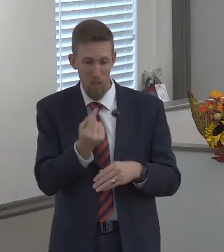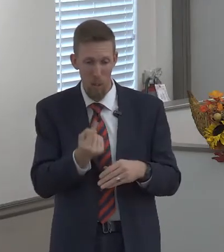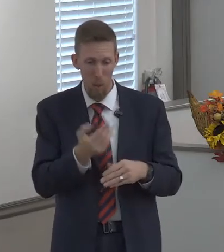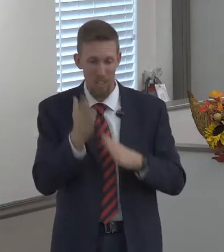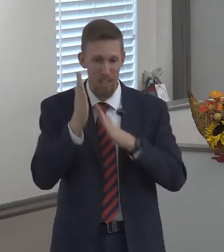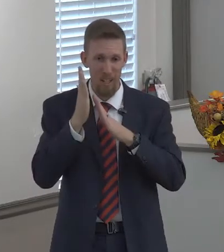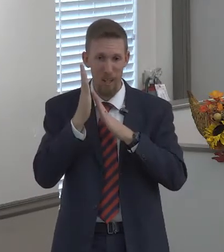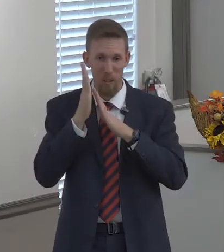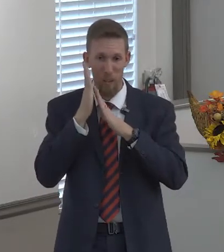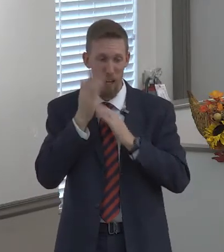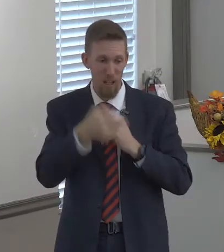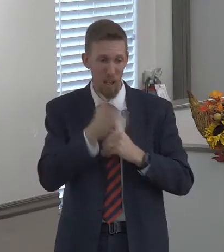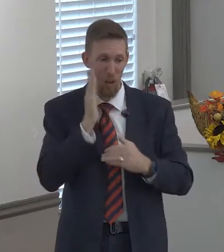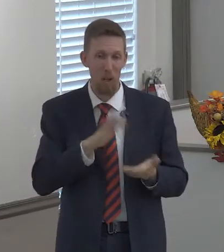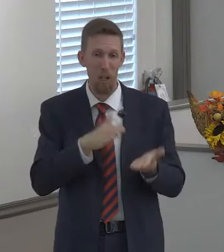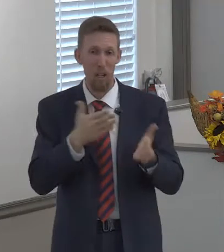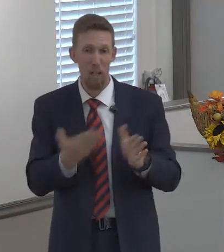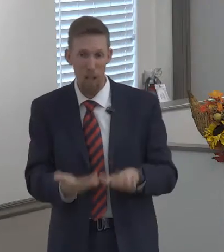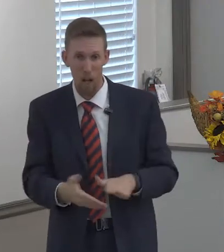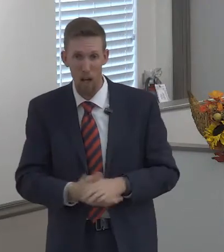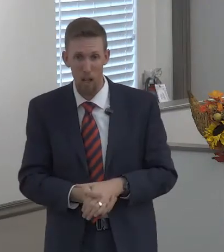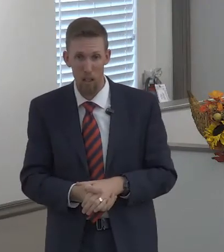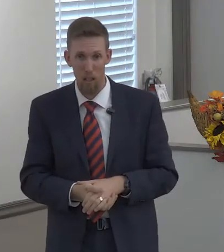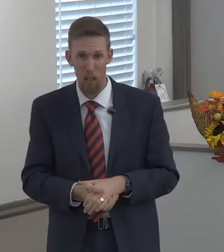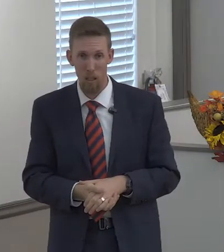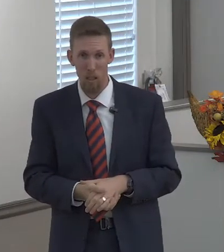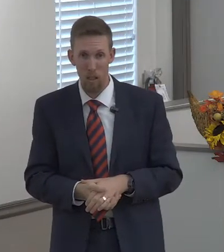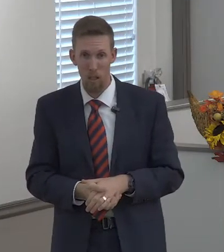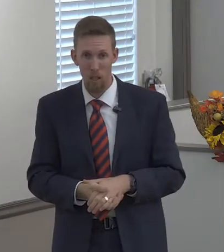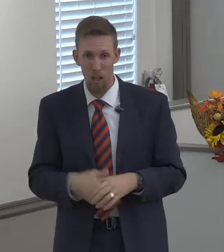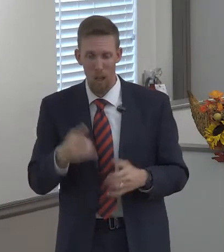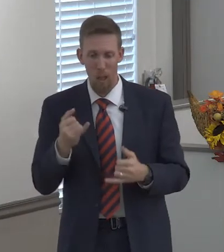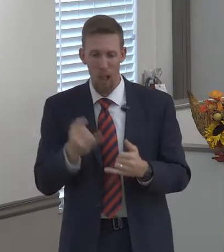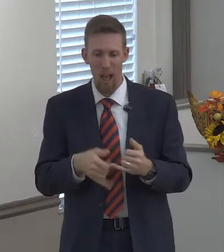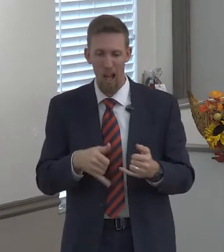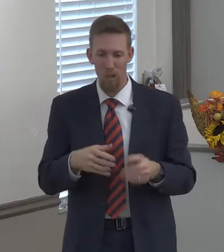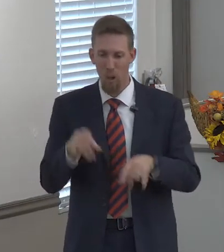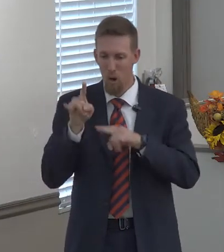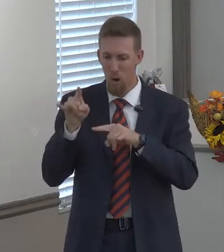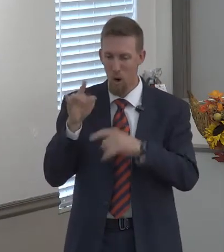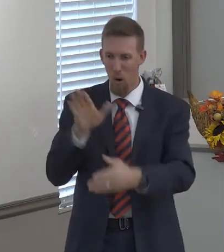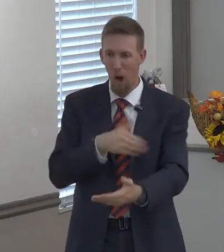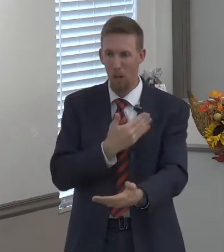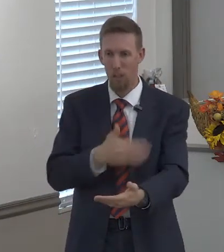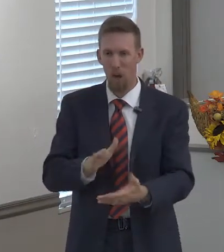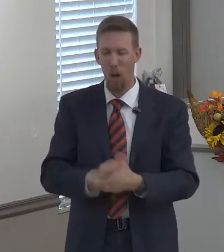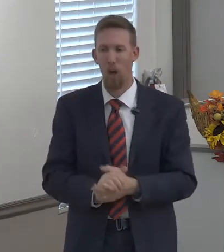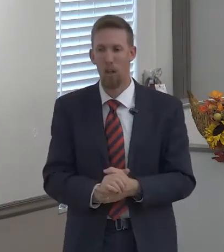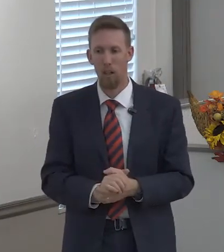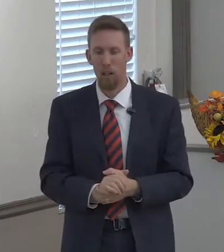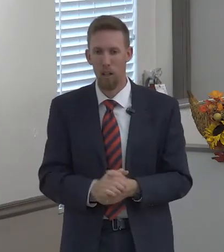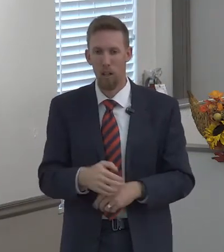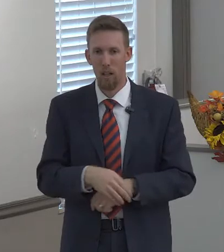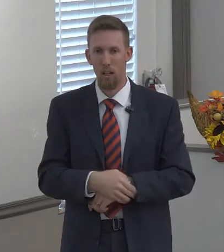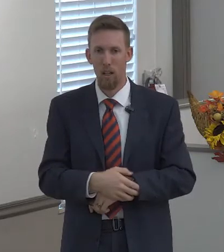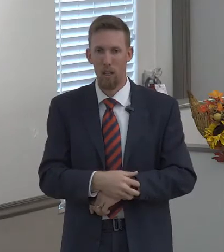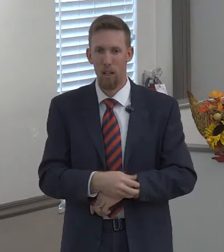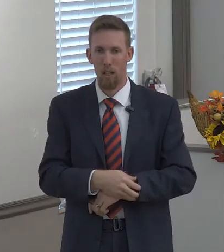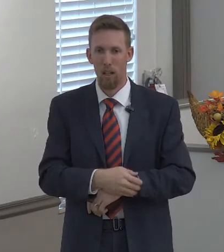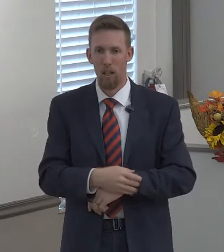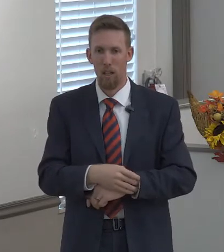Lord. Too many entertainment ministries out there. Johnny Spandex and the Rubber Bands for 45